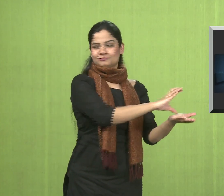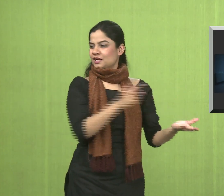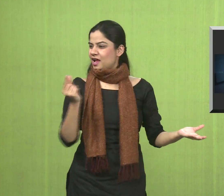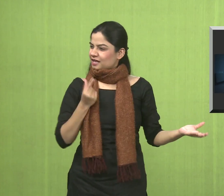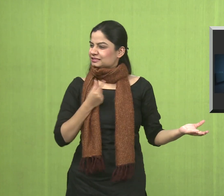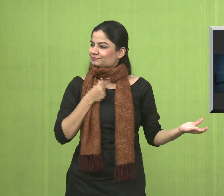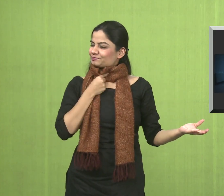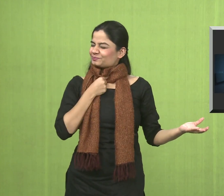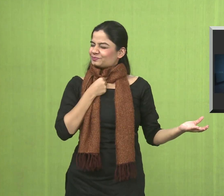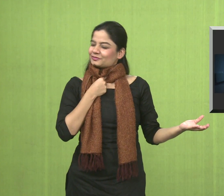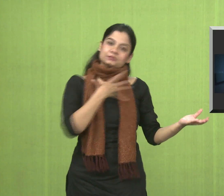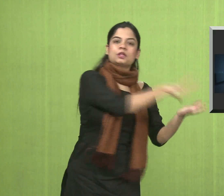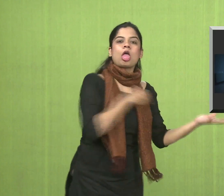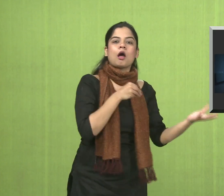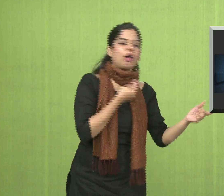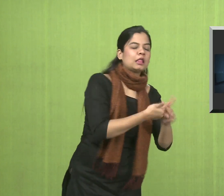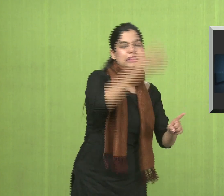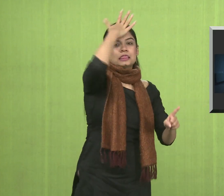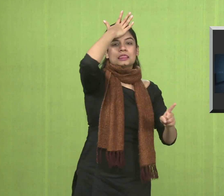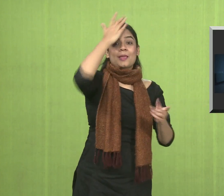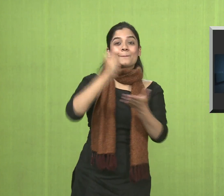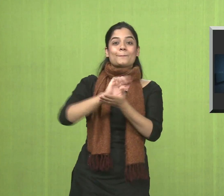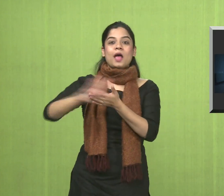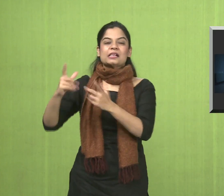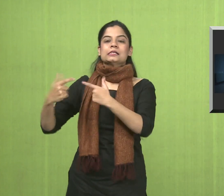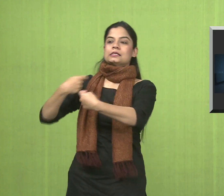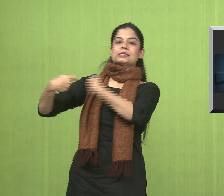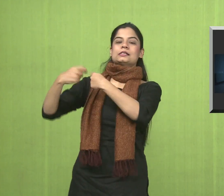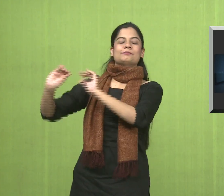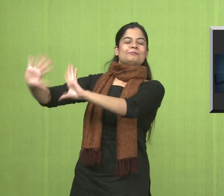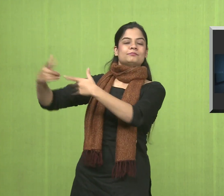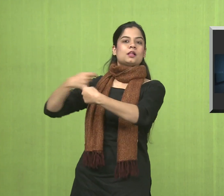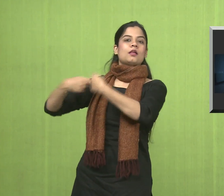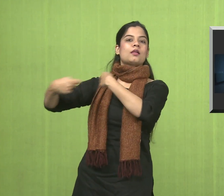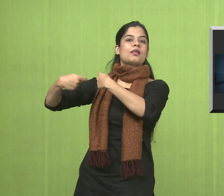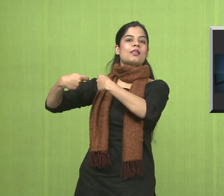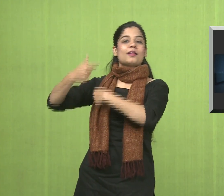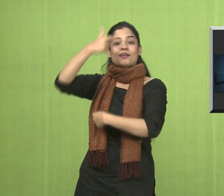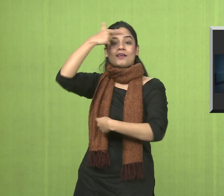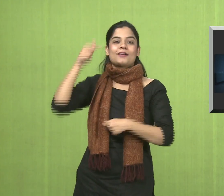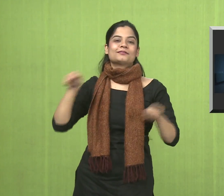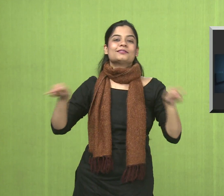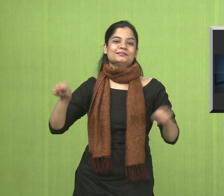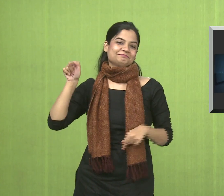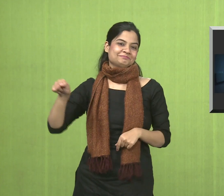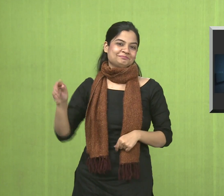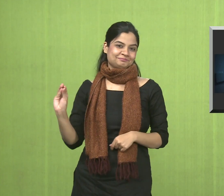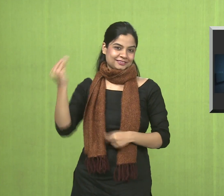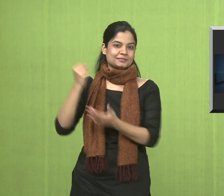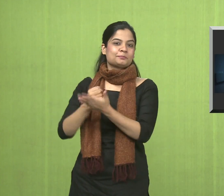house, sometimes we will have temptation to use that money and expend it on some things. Whereas at the bank, we will not have that temptation because it's a bank. So